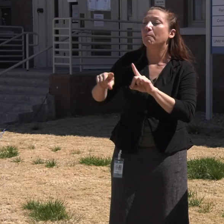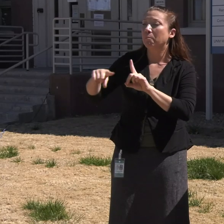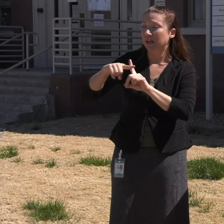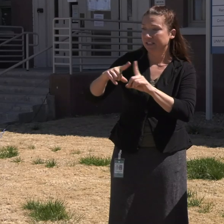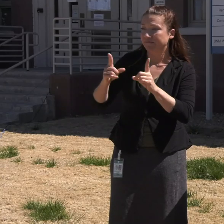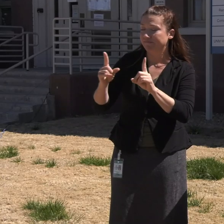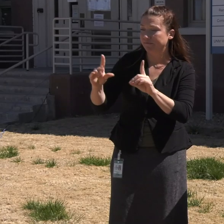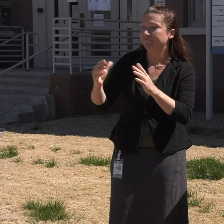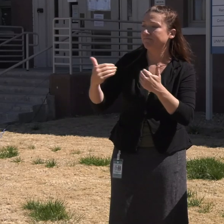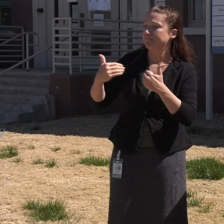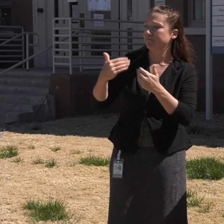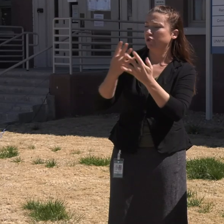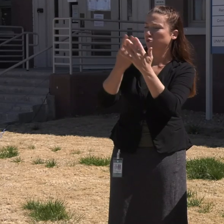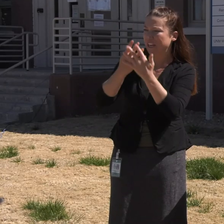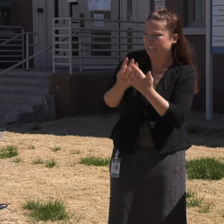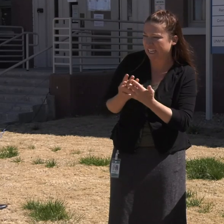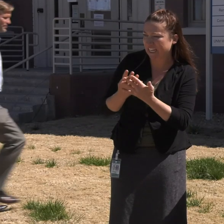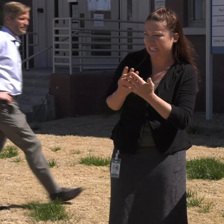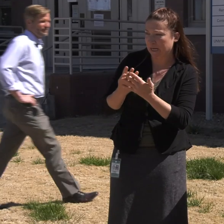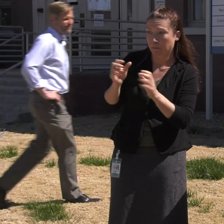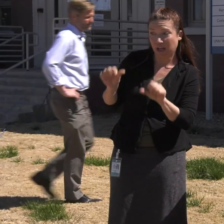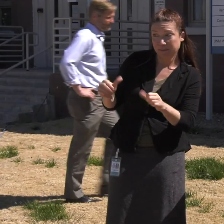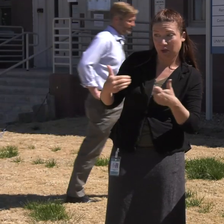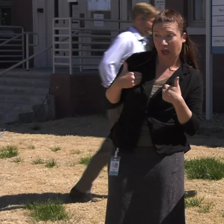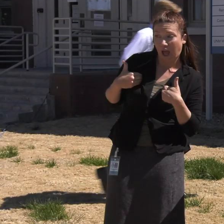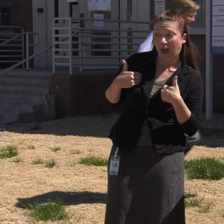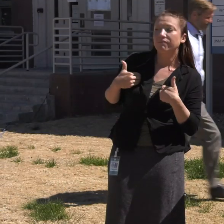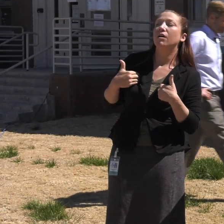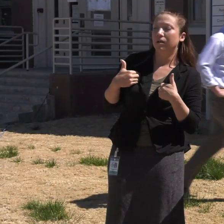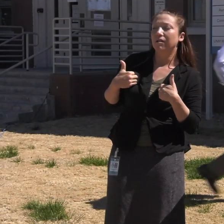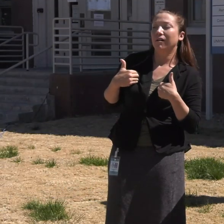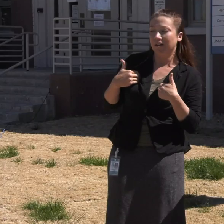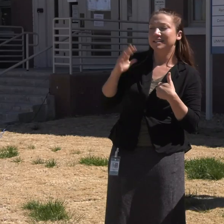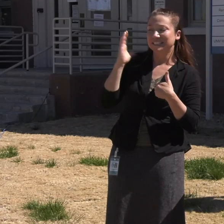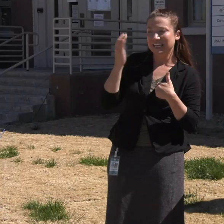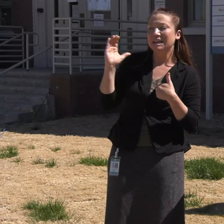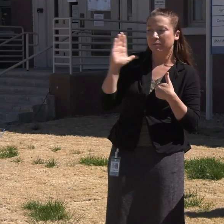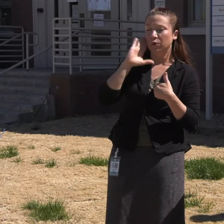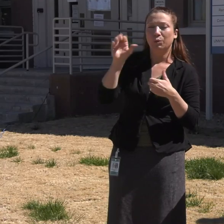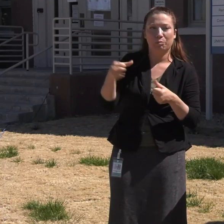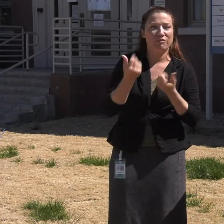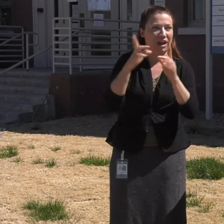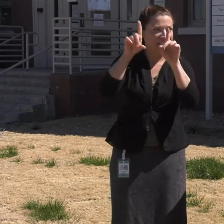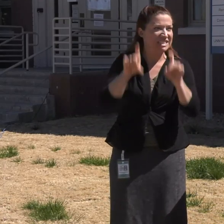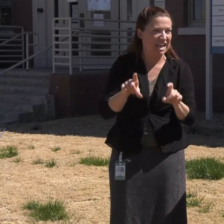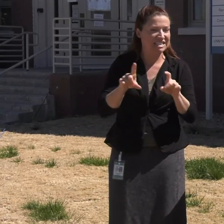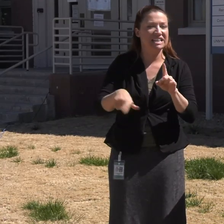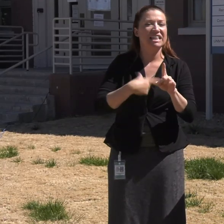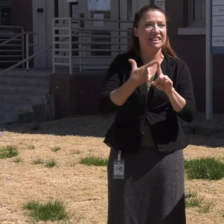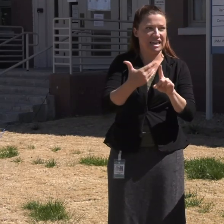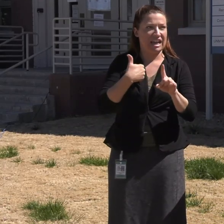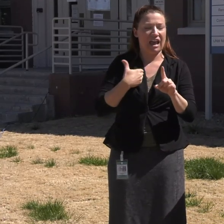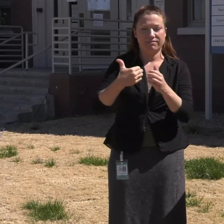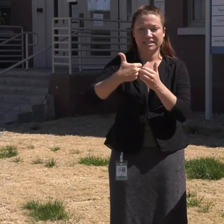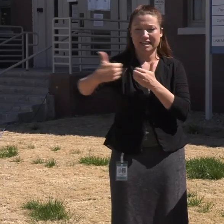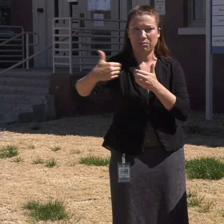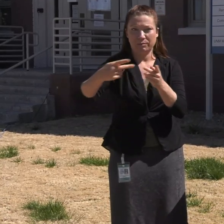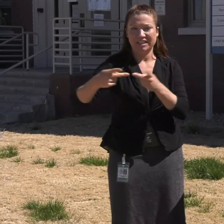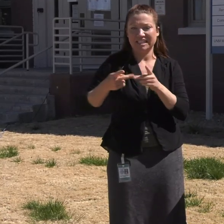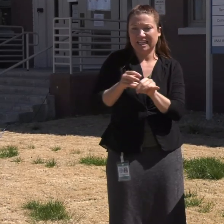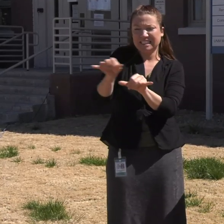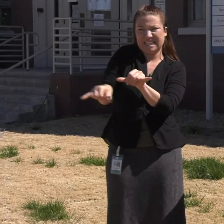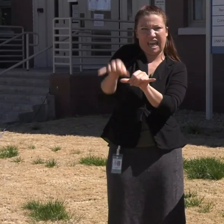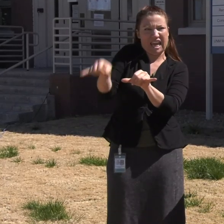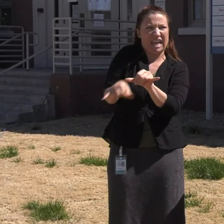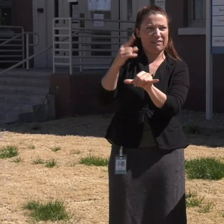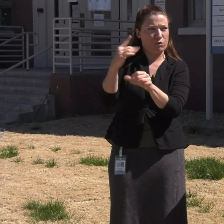quickly test those folks. And then we have an isolated space for folks to rest and recover within the Westside Emergency Housing Center. Stand